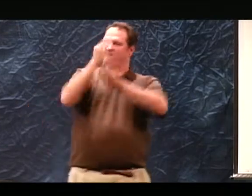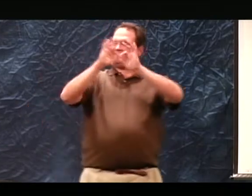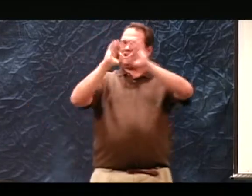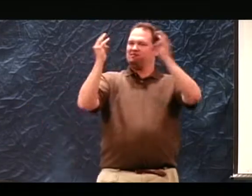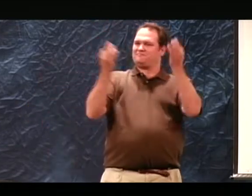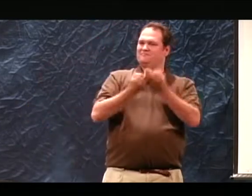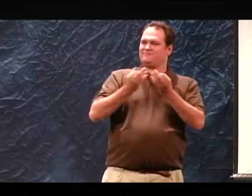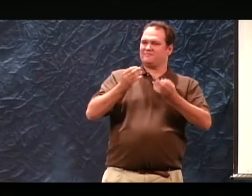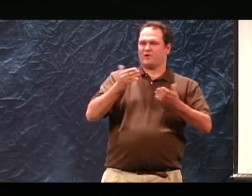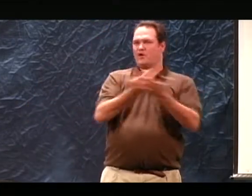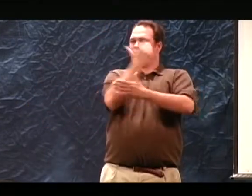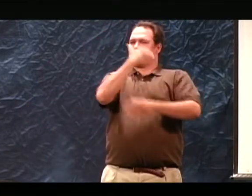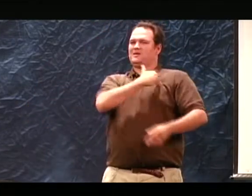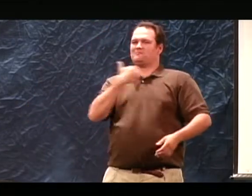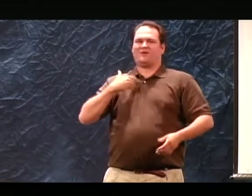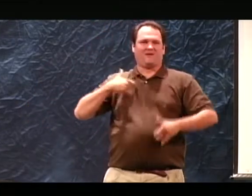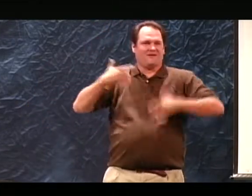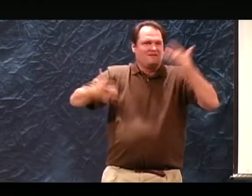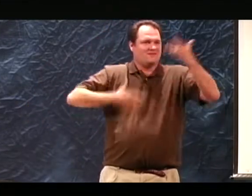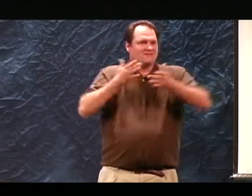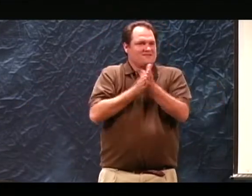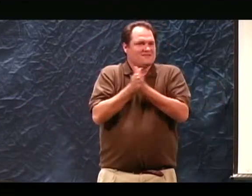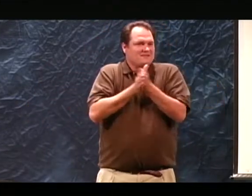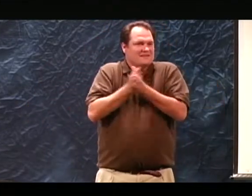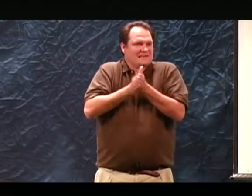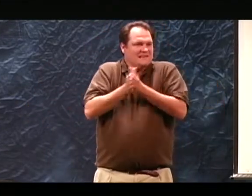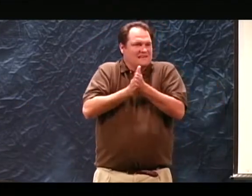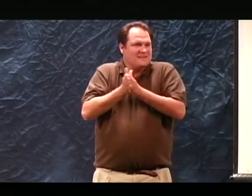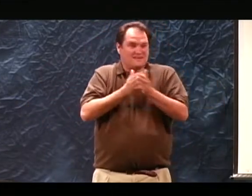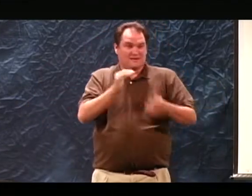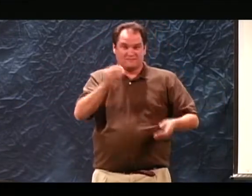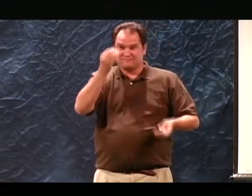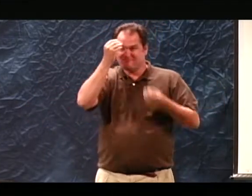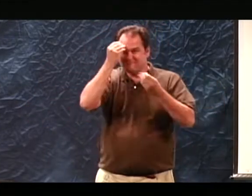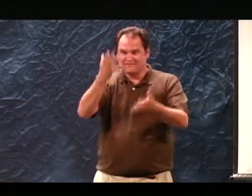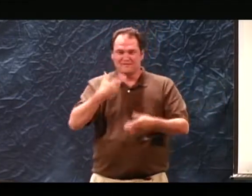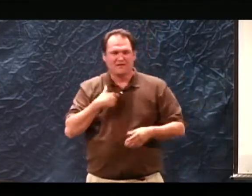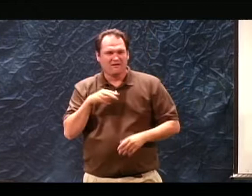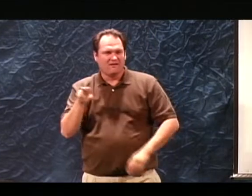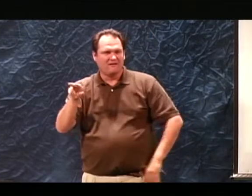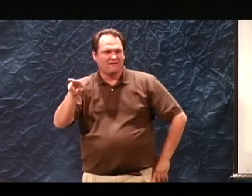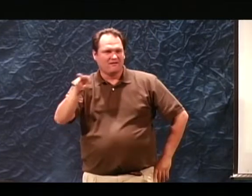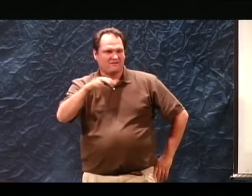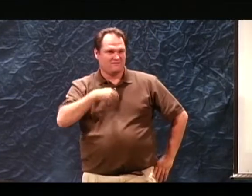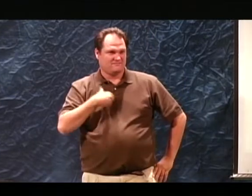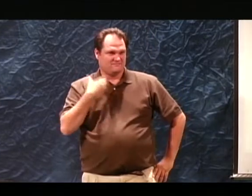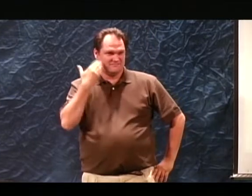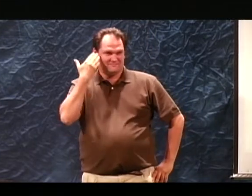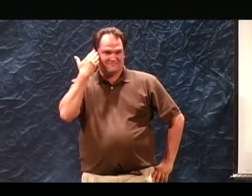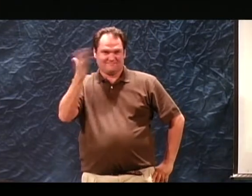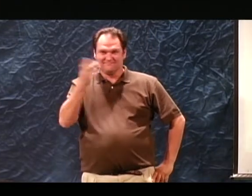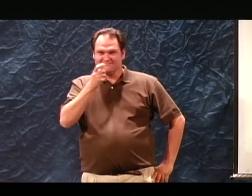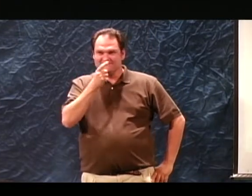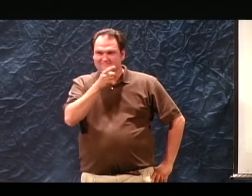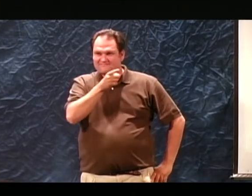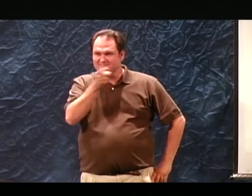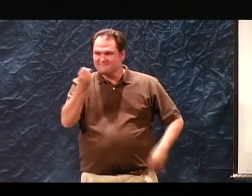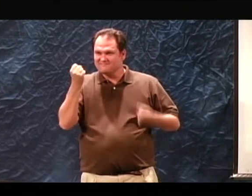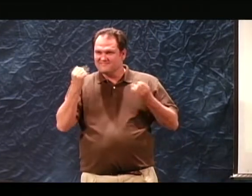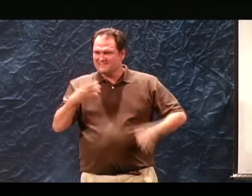brothers and sisters in christ members of the family members of the body that i didn't know that's exciting it's a lot of